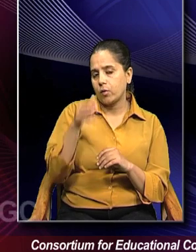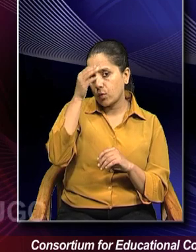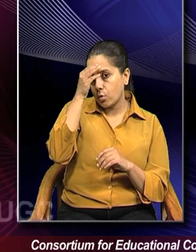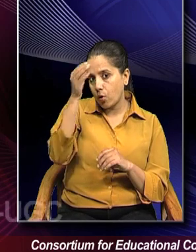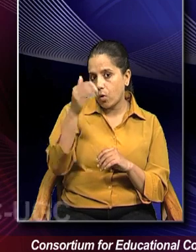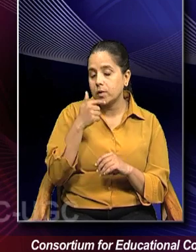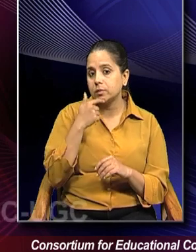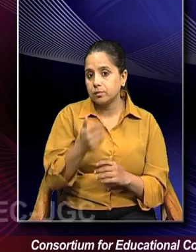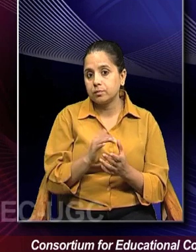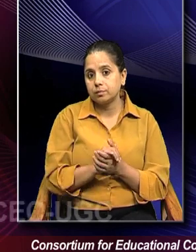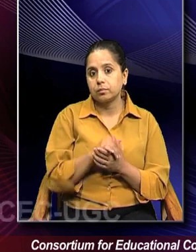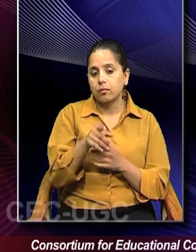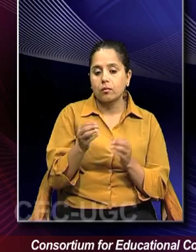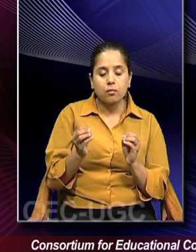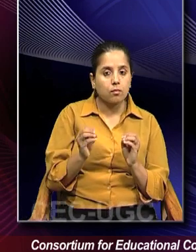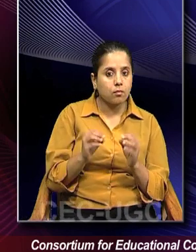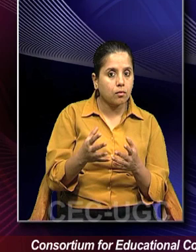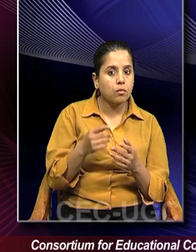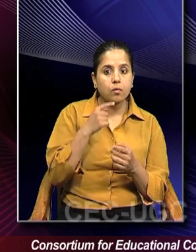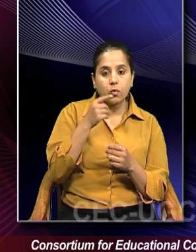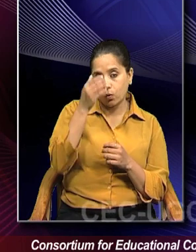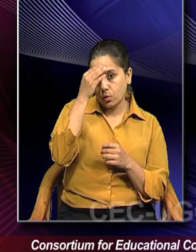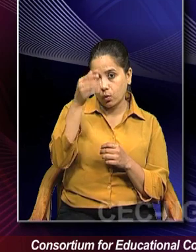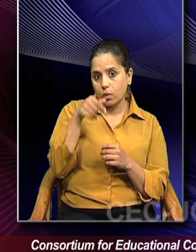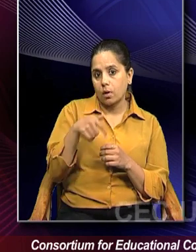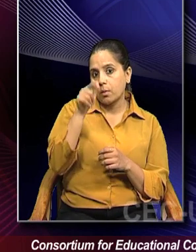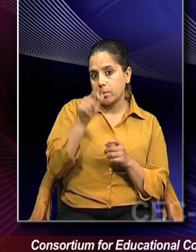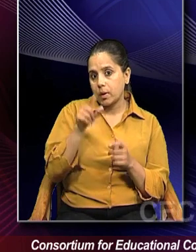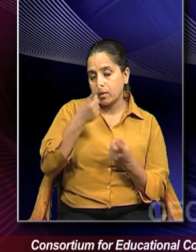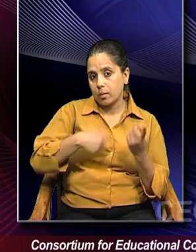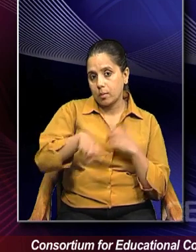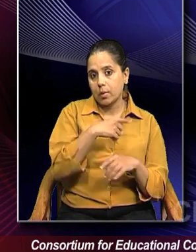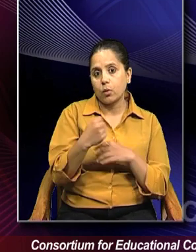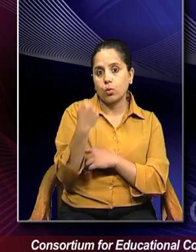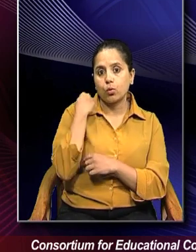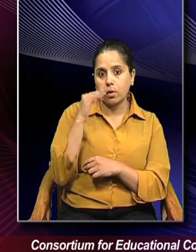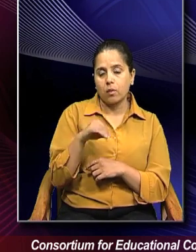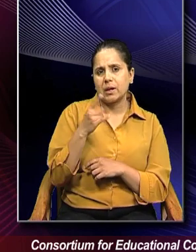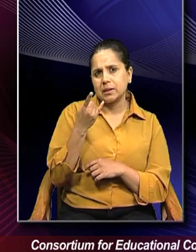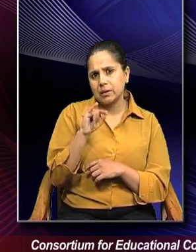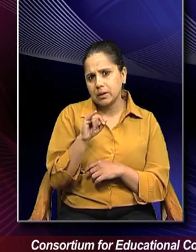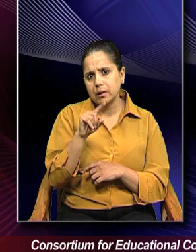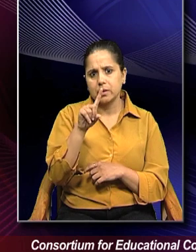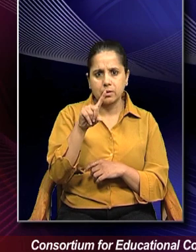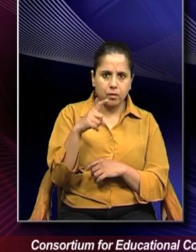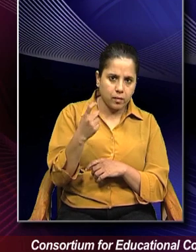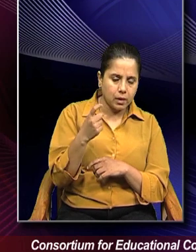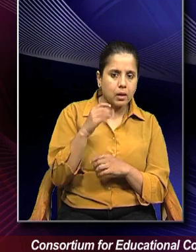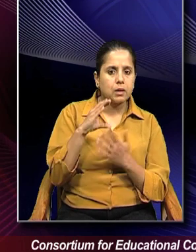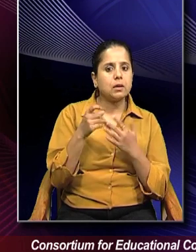concept that began as individual rights in the 16th and 17th